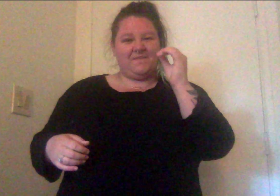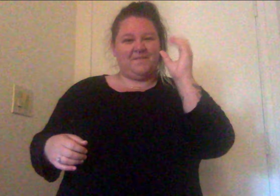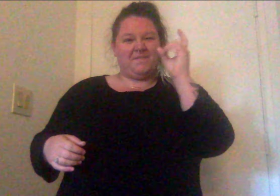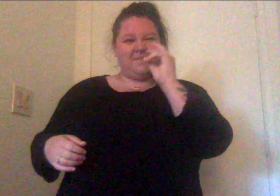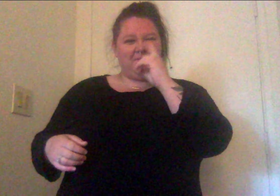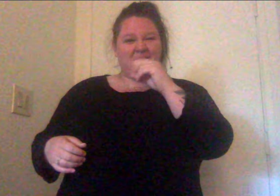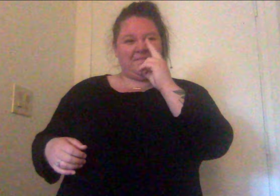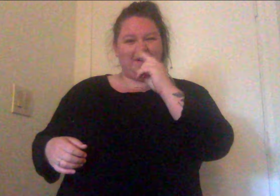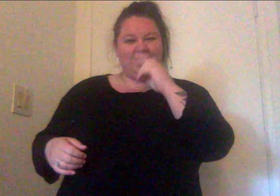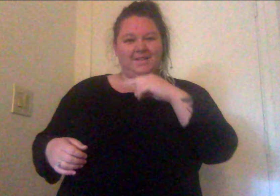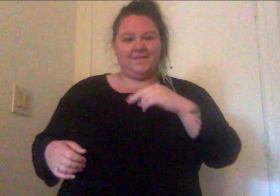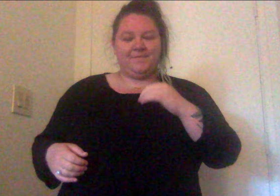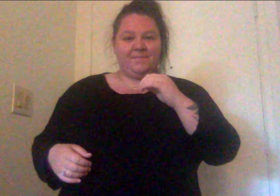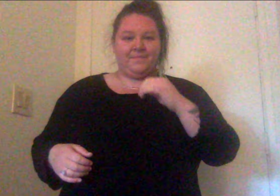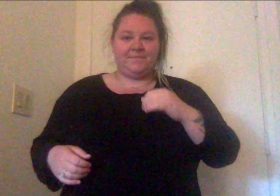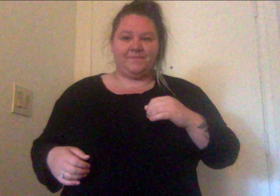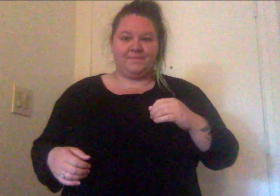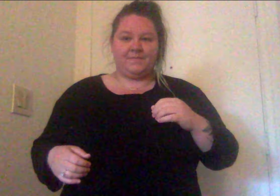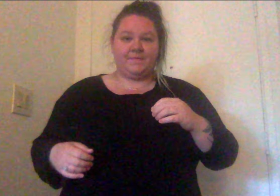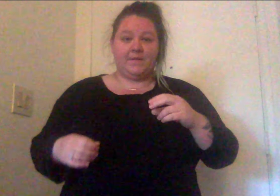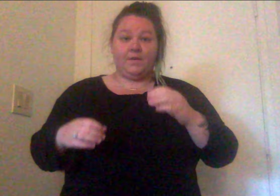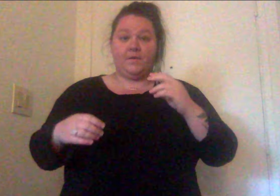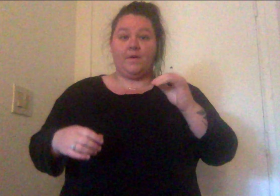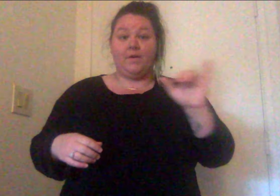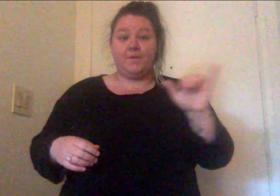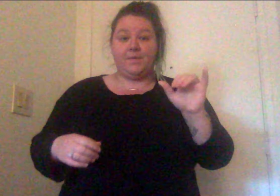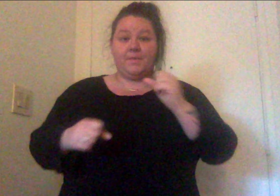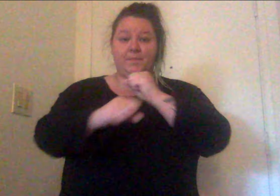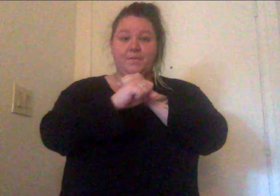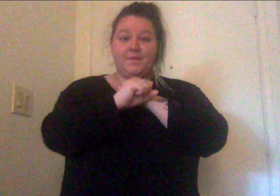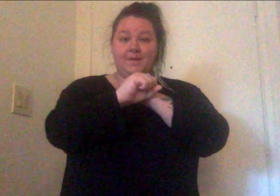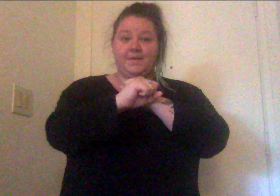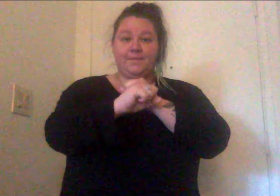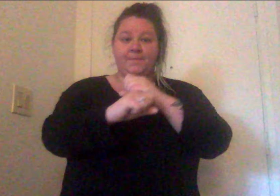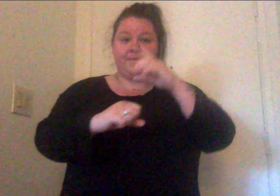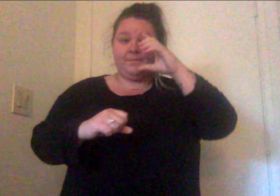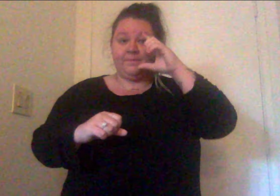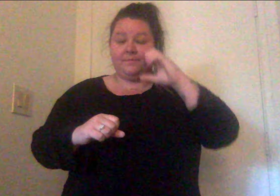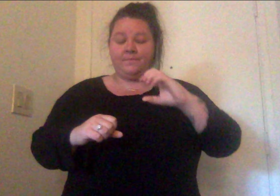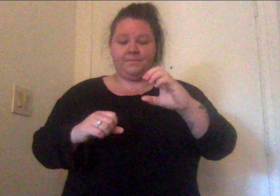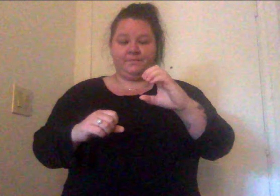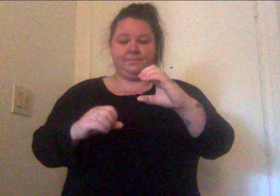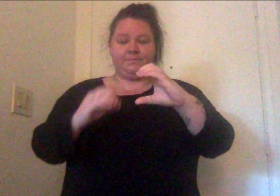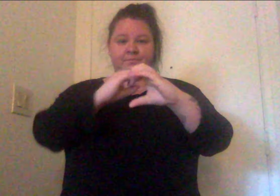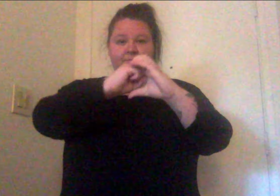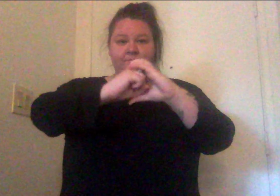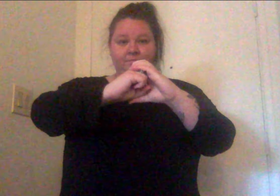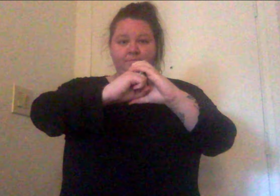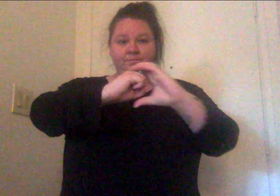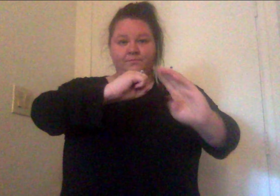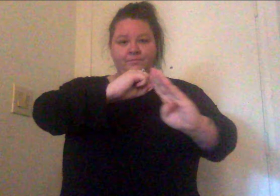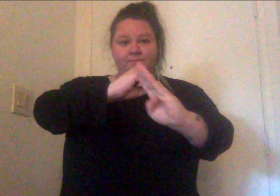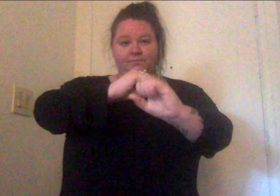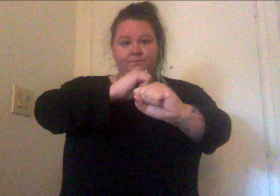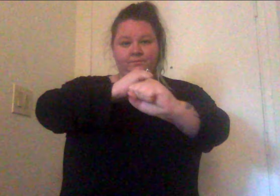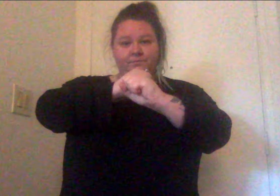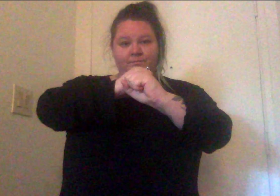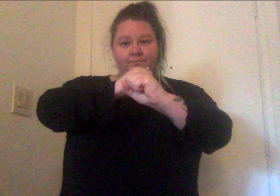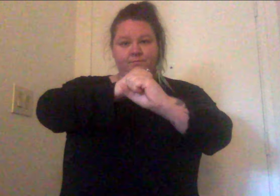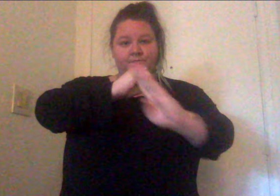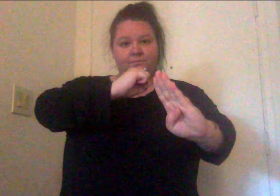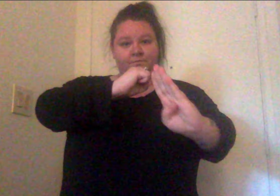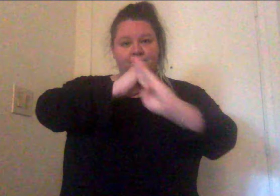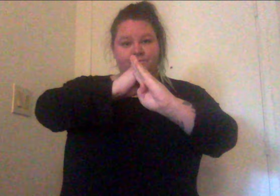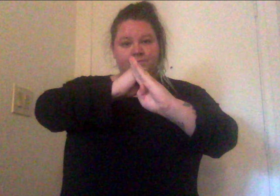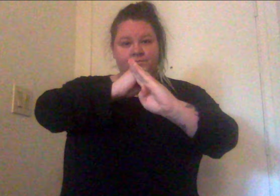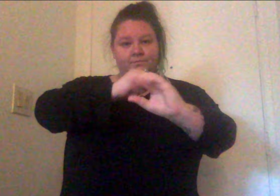eye quite a bit. So what happens is this brow bone stands out further than the eye along with the cheekbone. So if you are hitting